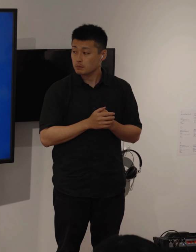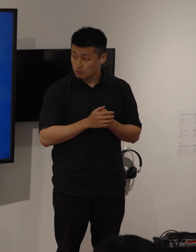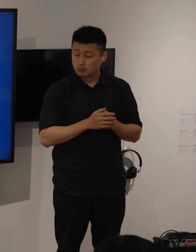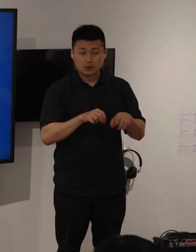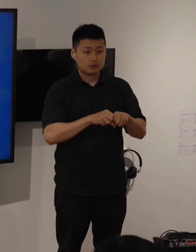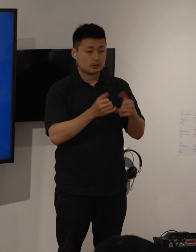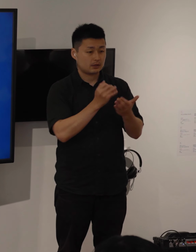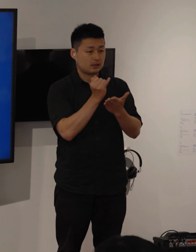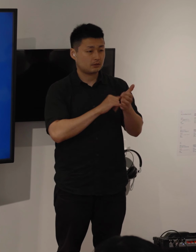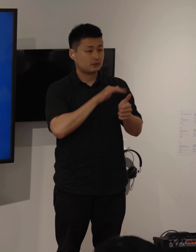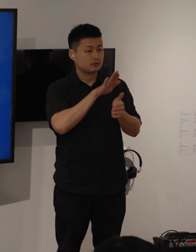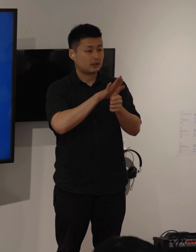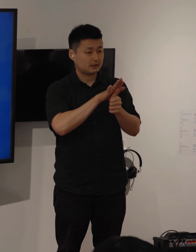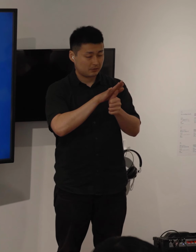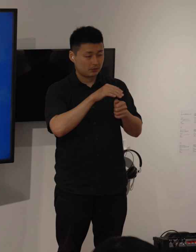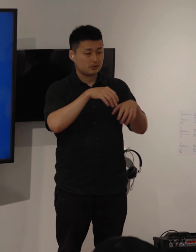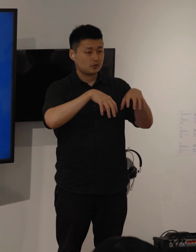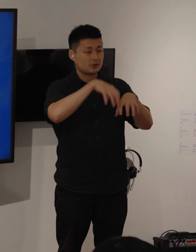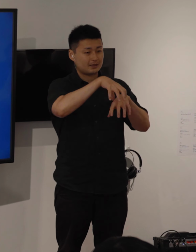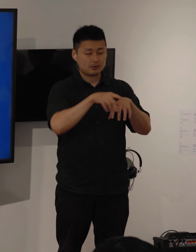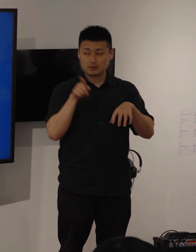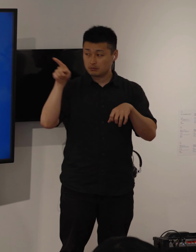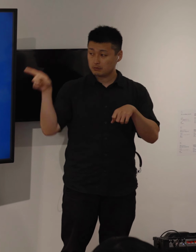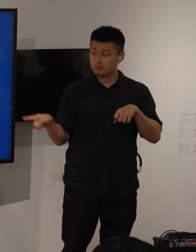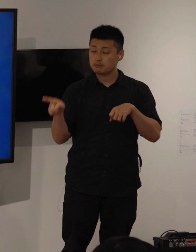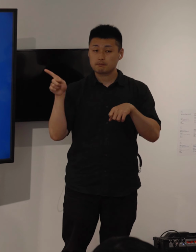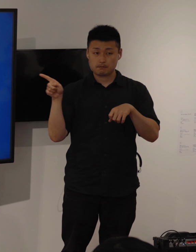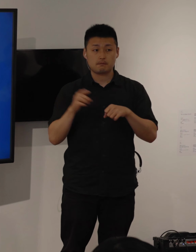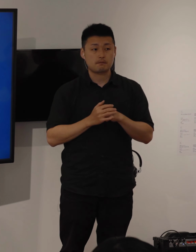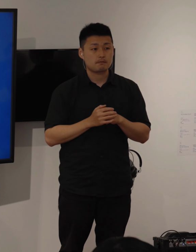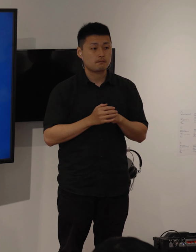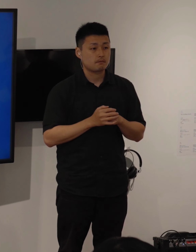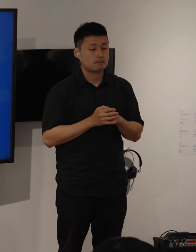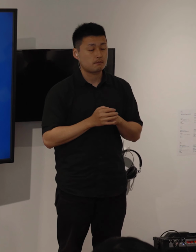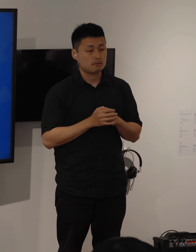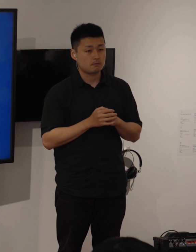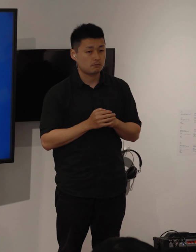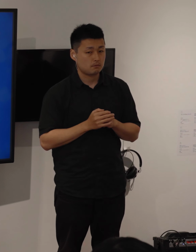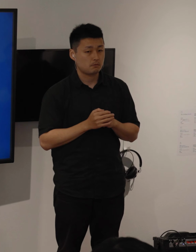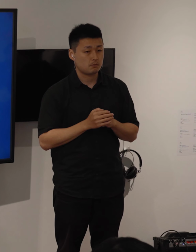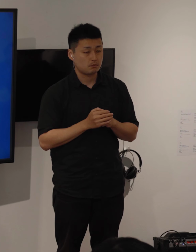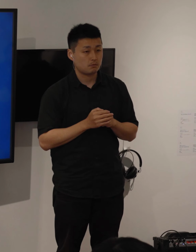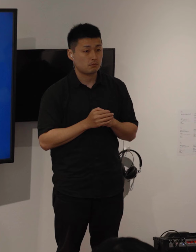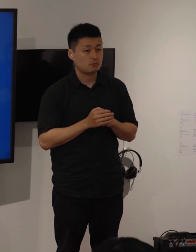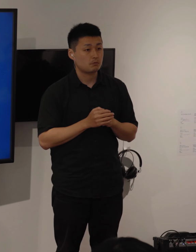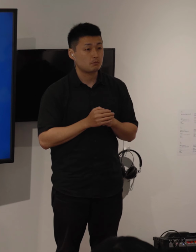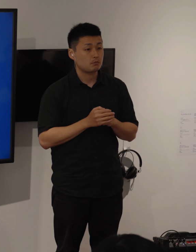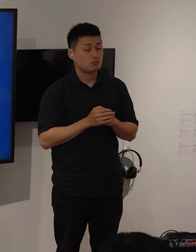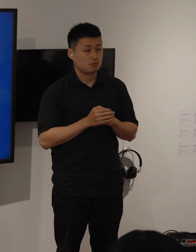all different kinds of disabilities, and they're nurtured to create work on their own terms, in their own